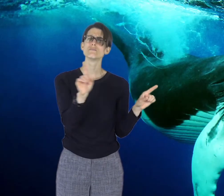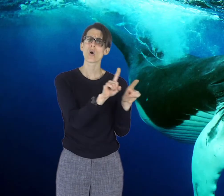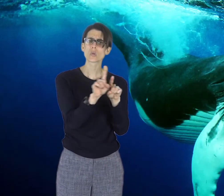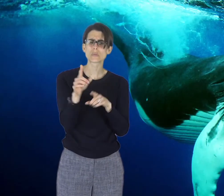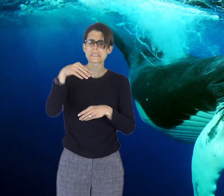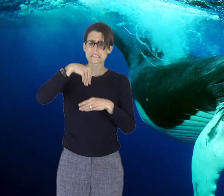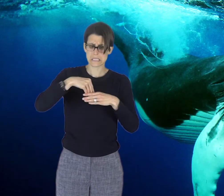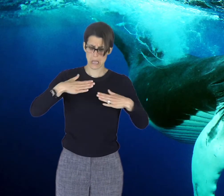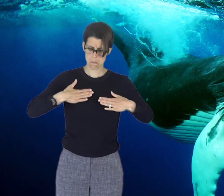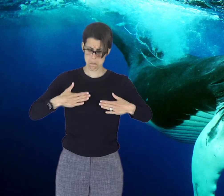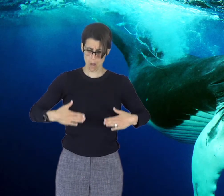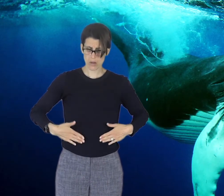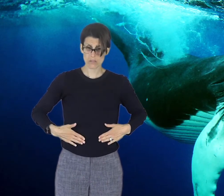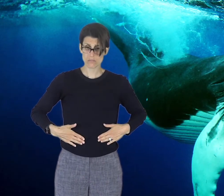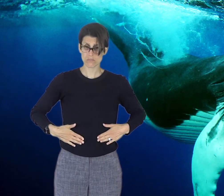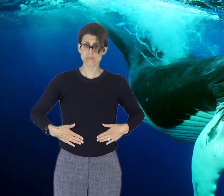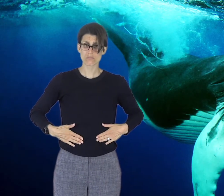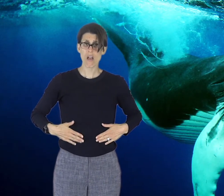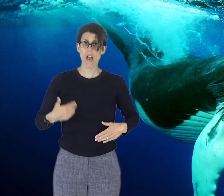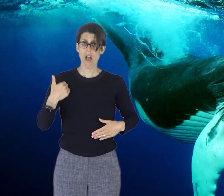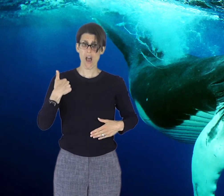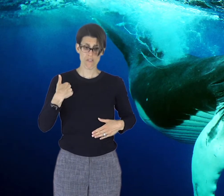Inside your body, you have intestines.